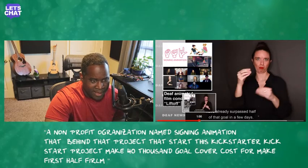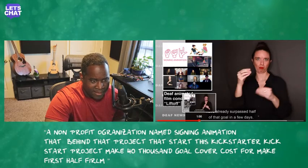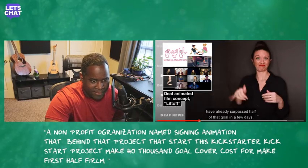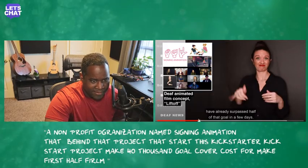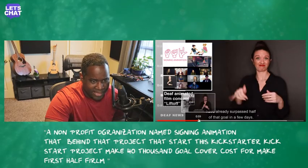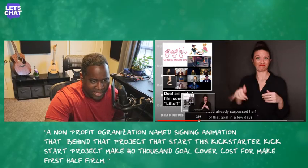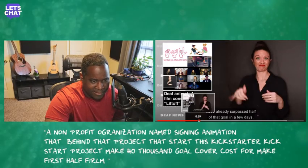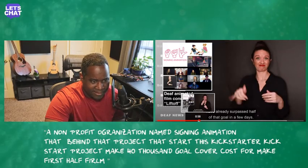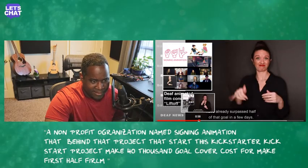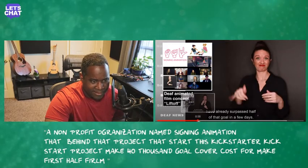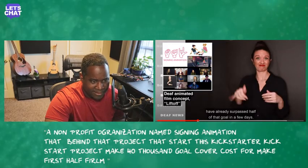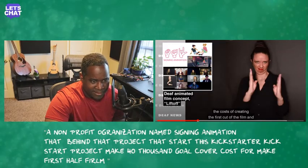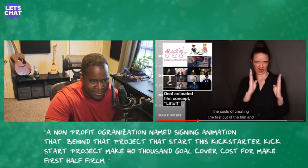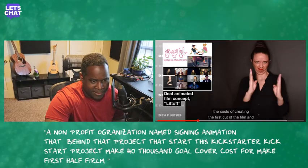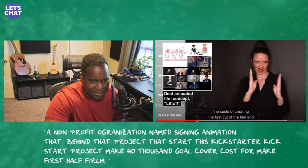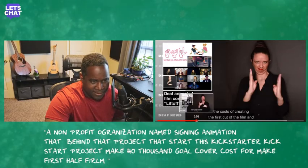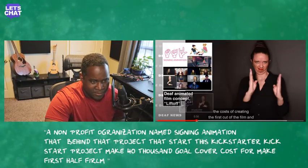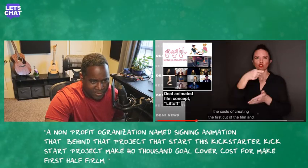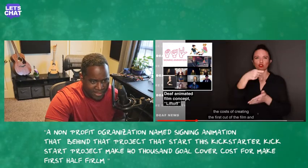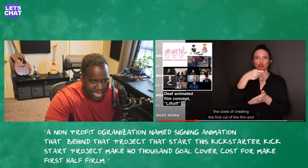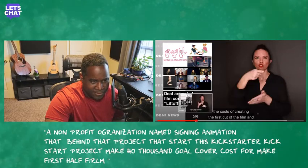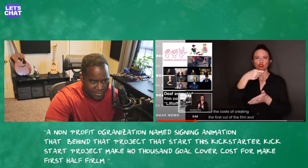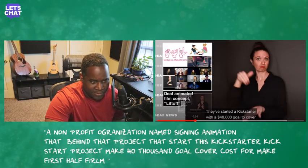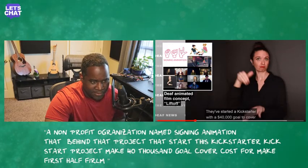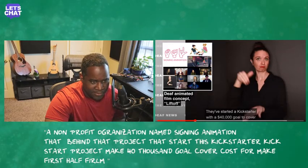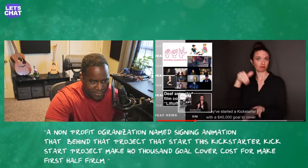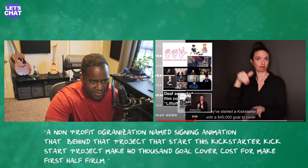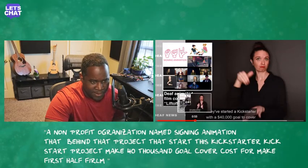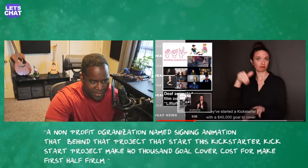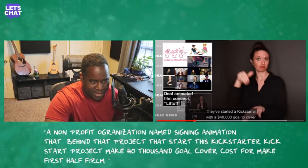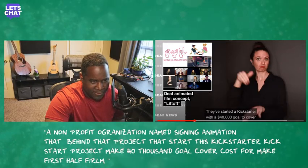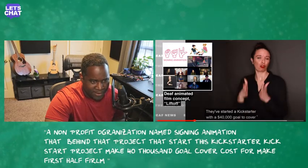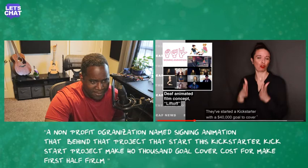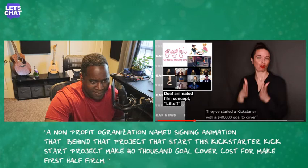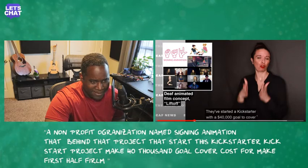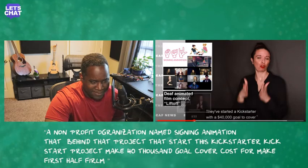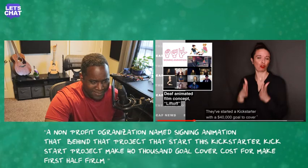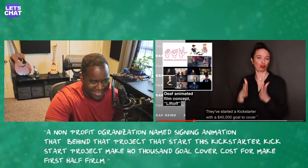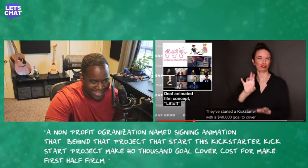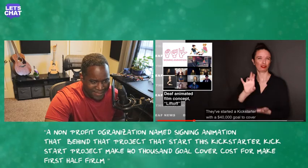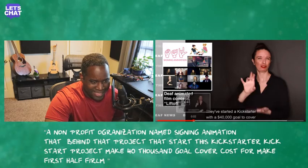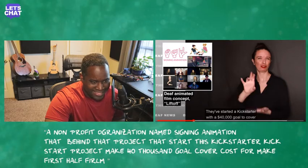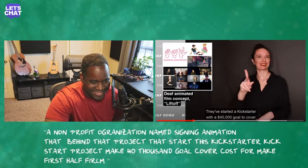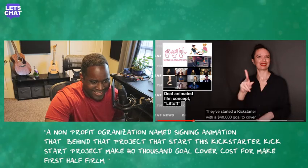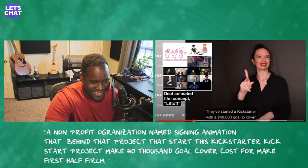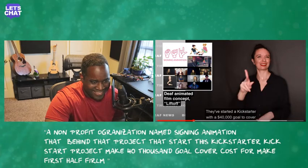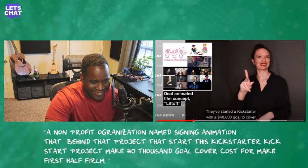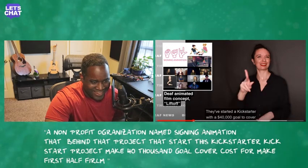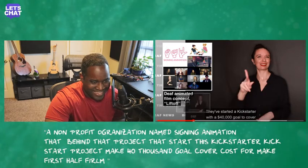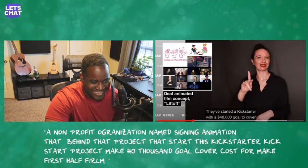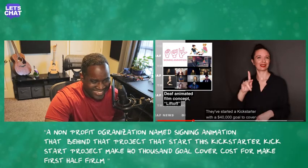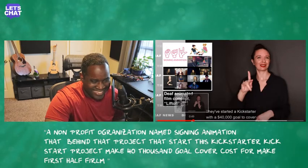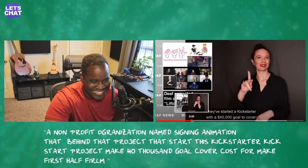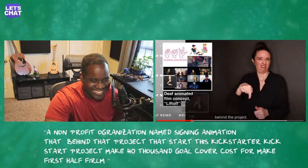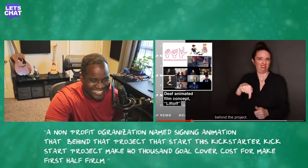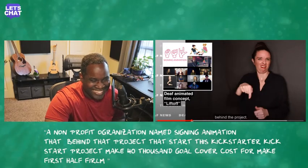let's see how they were saying it with captions, just so I make sure I'm not leading you guys